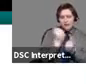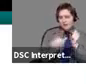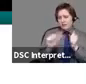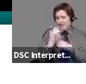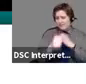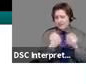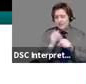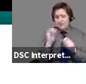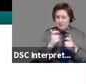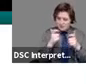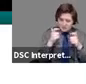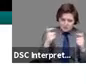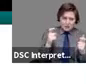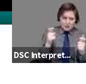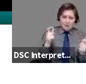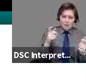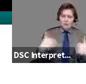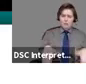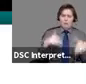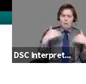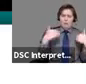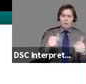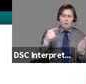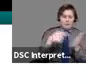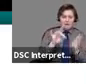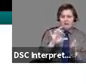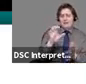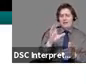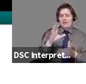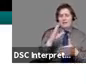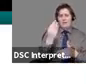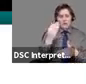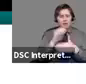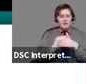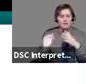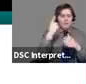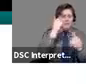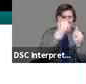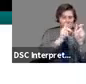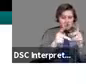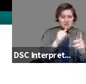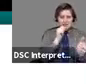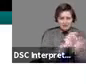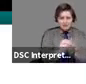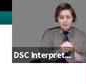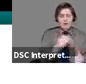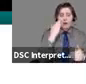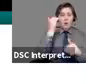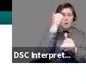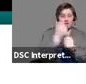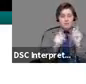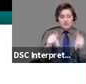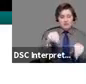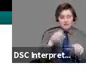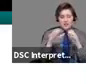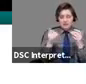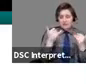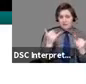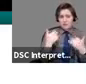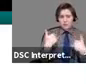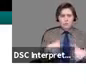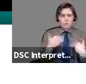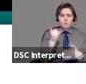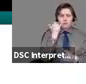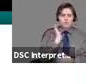that's huge. That's a huge amount of resources. And I know every single person on this conversation today, you know, if